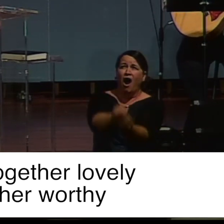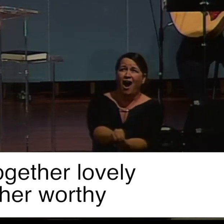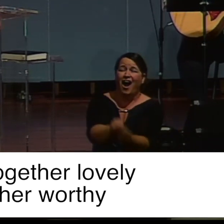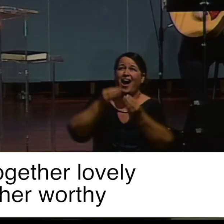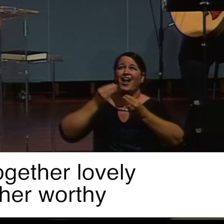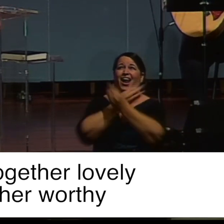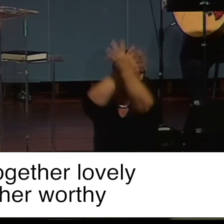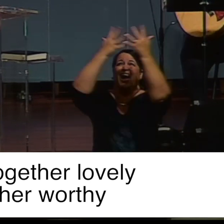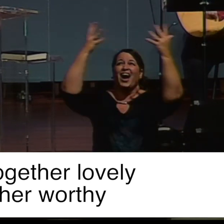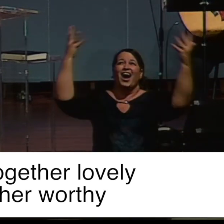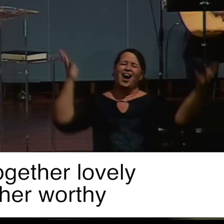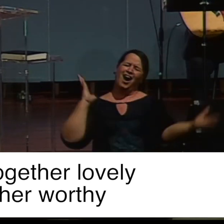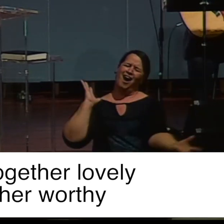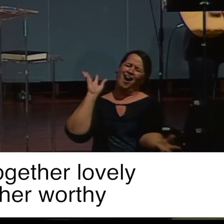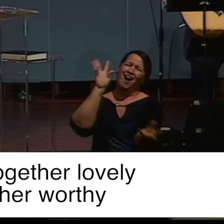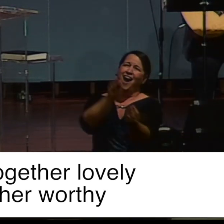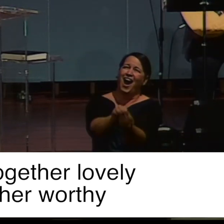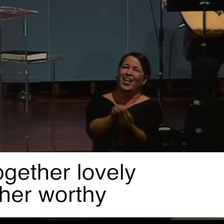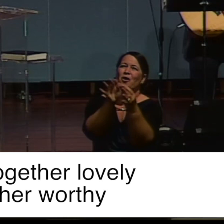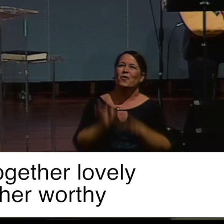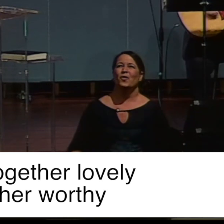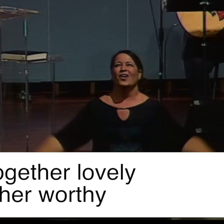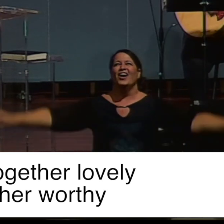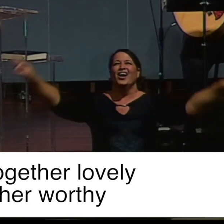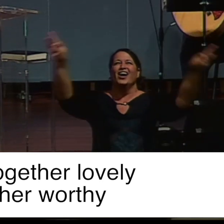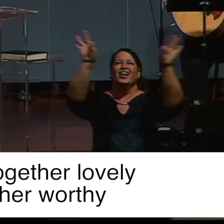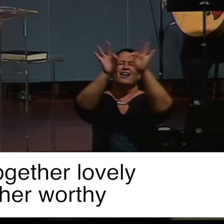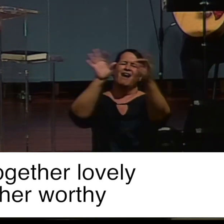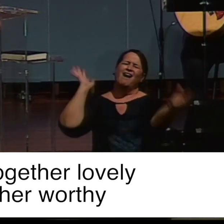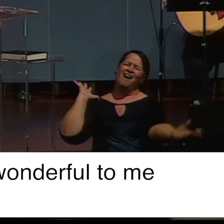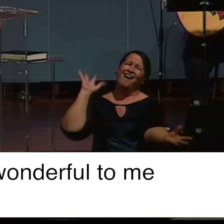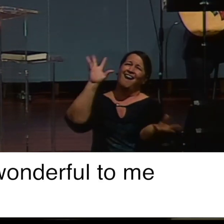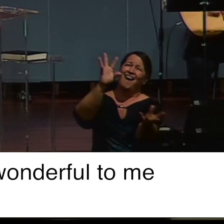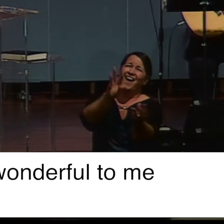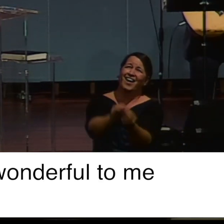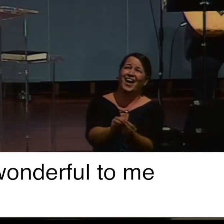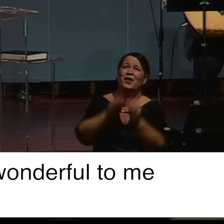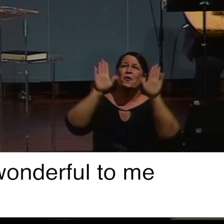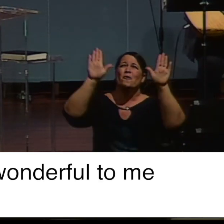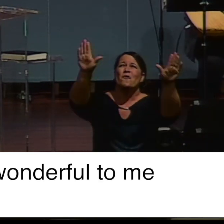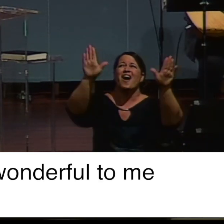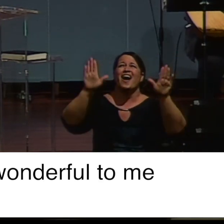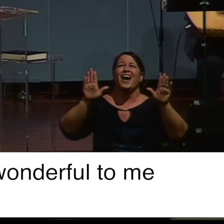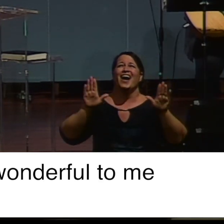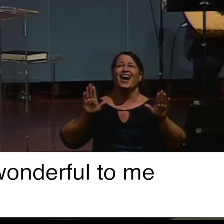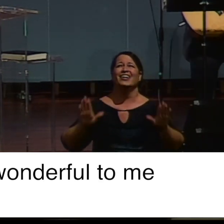lovely, all together worthy, all together